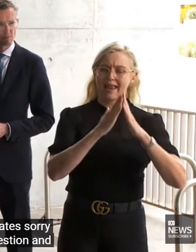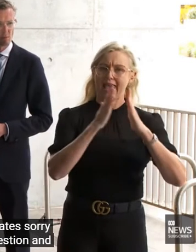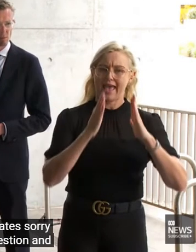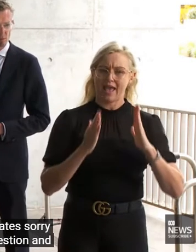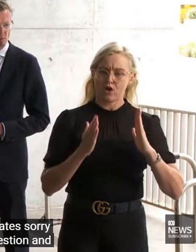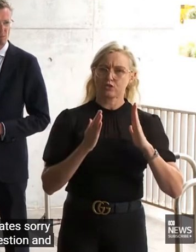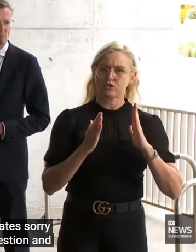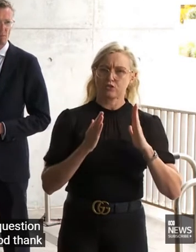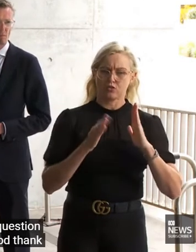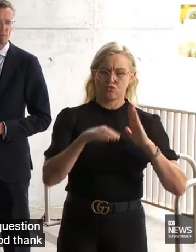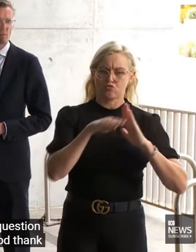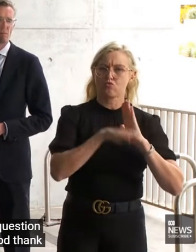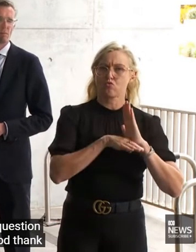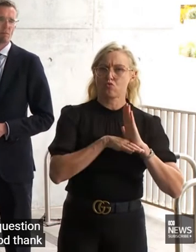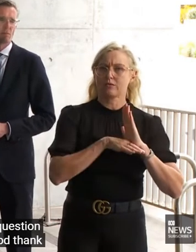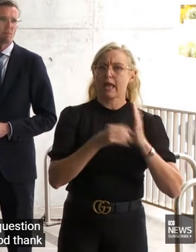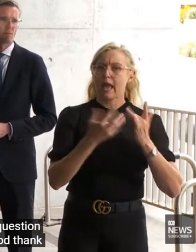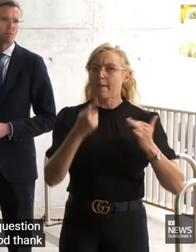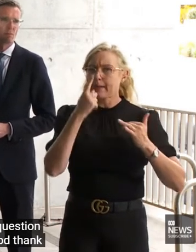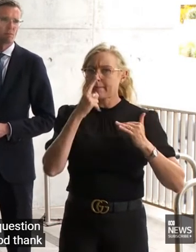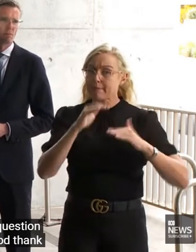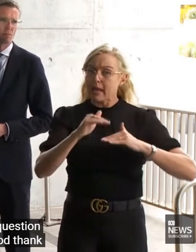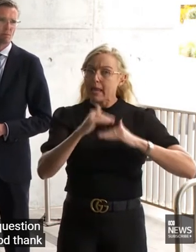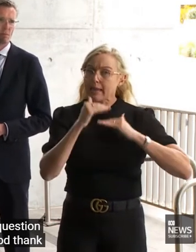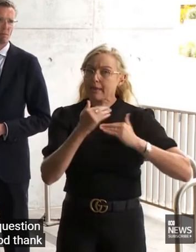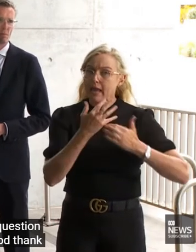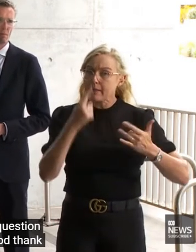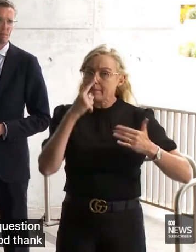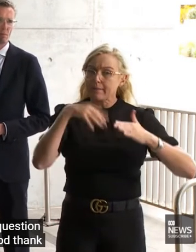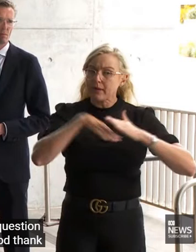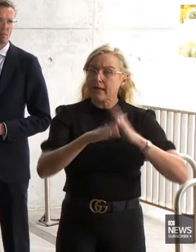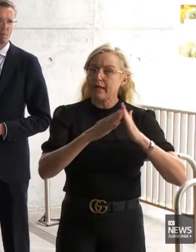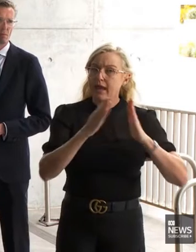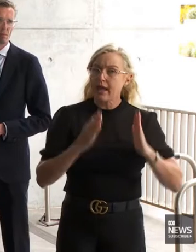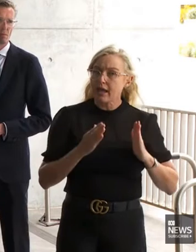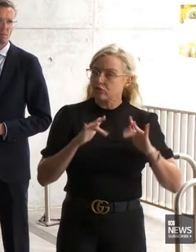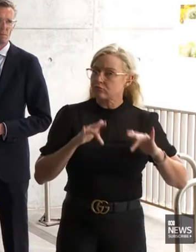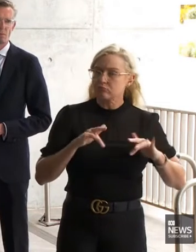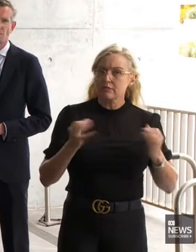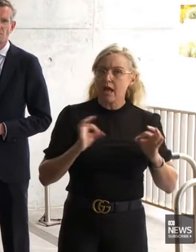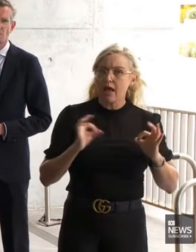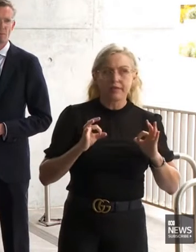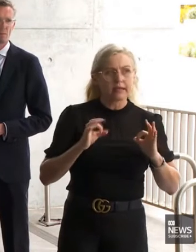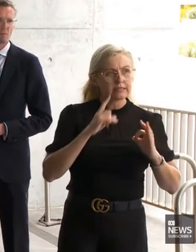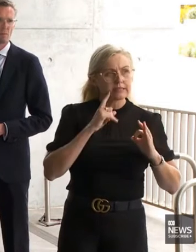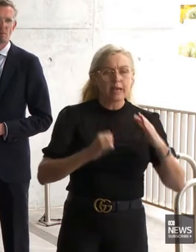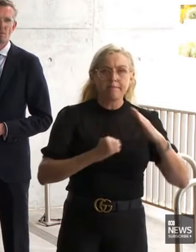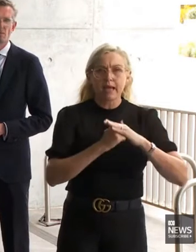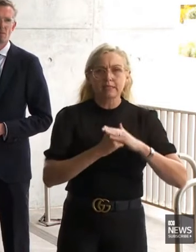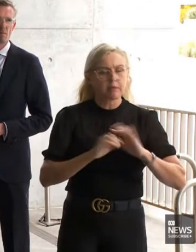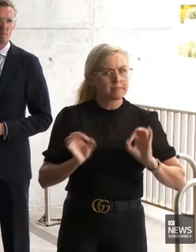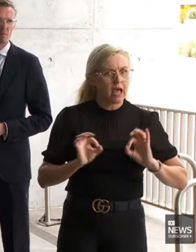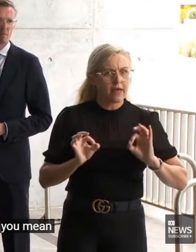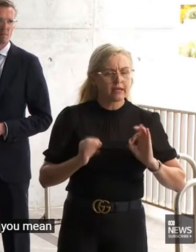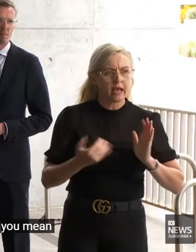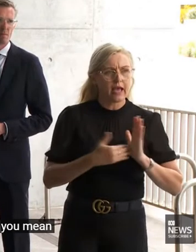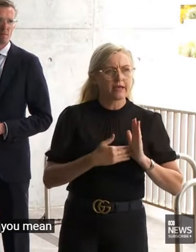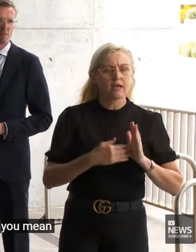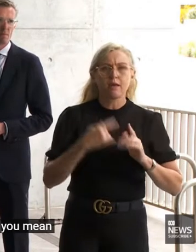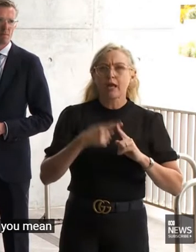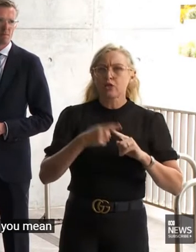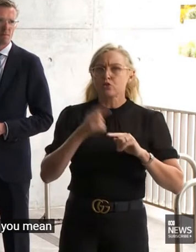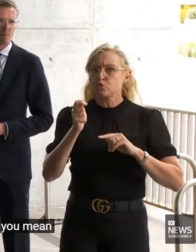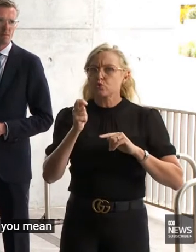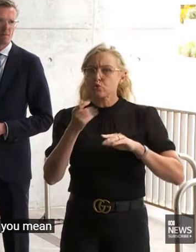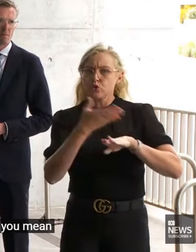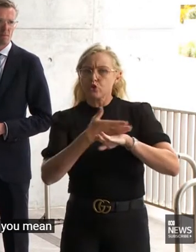Household? The rules for households, the number of people in households, for example. And you've got New Year's Eve coming You up. mean maximum people? Oh yeah. New Year's Eve coming up where